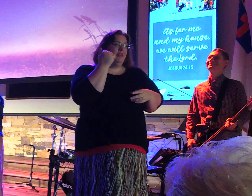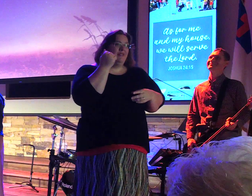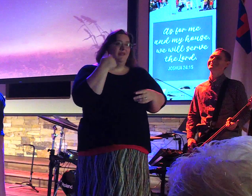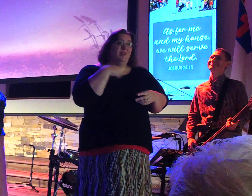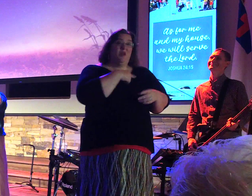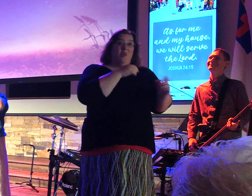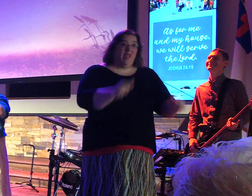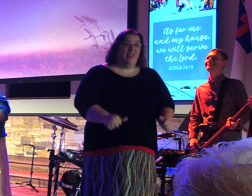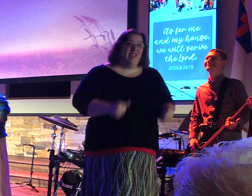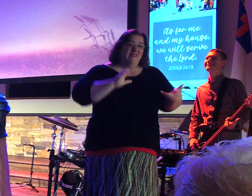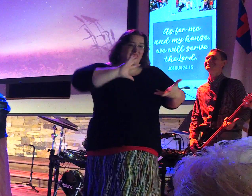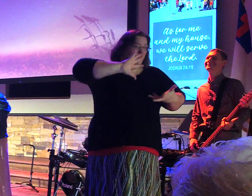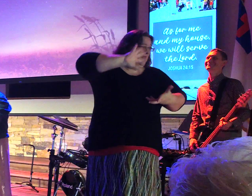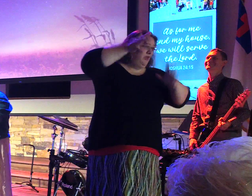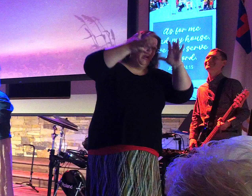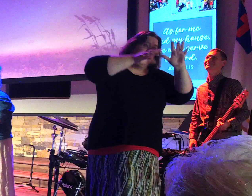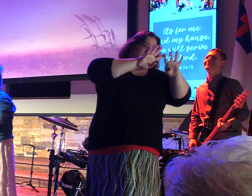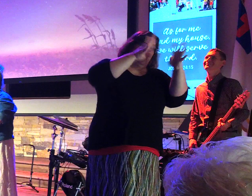crazy world.